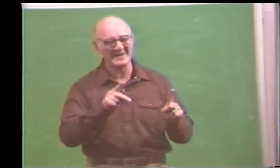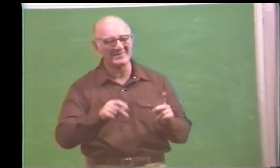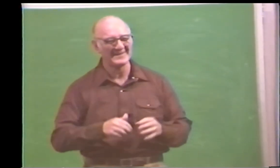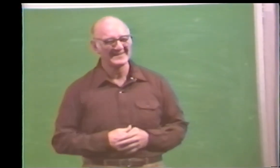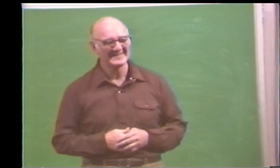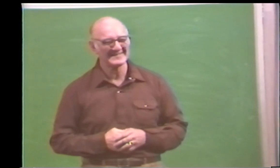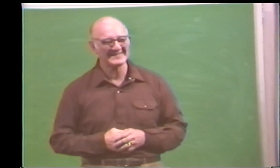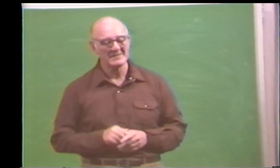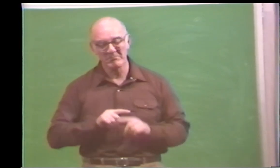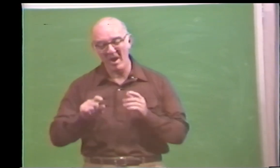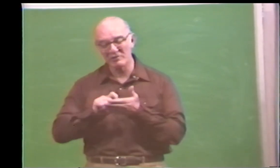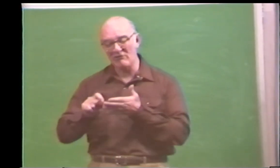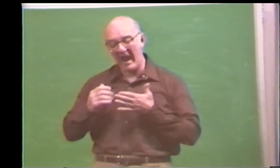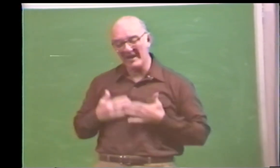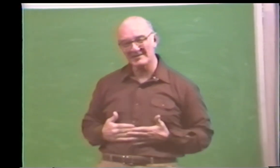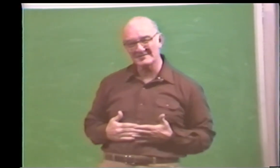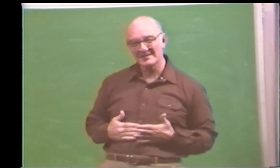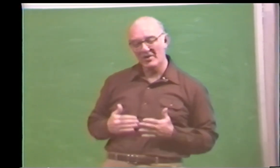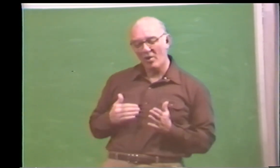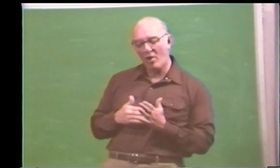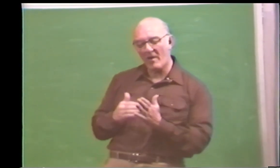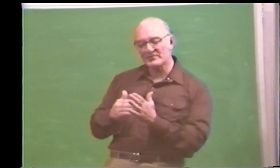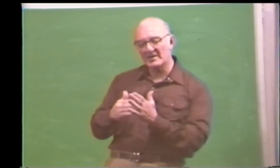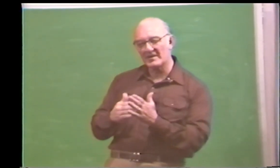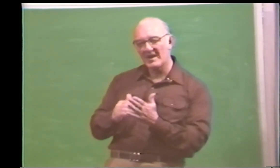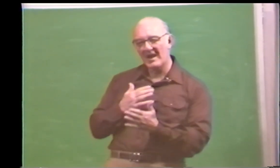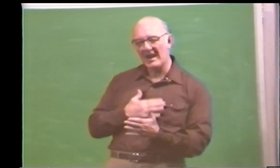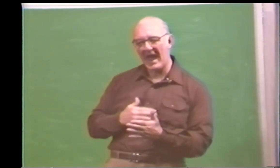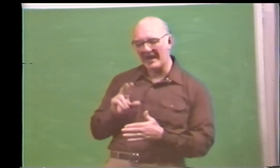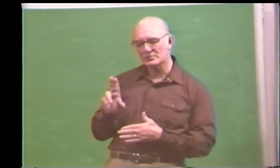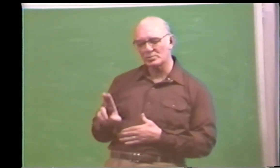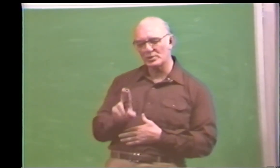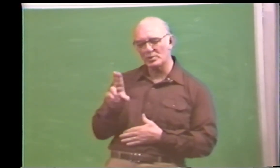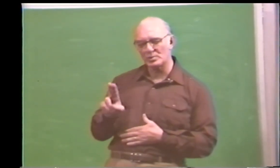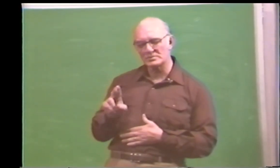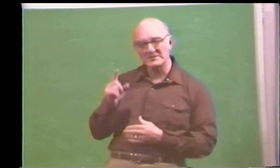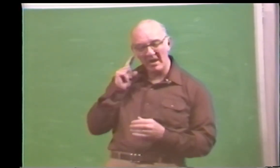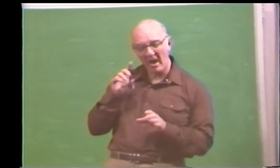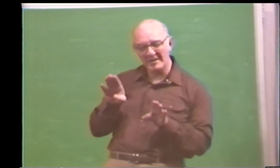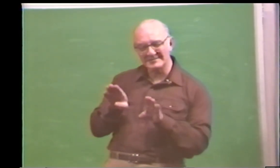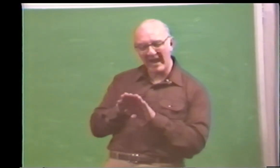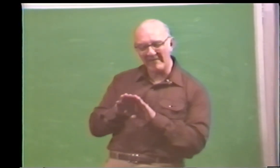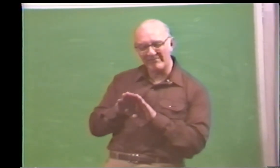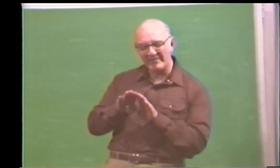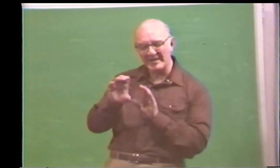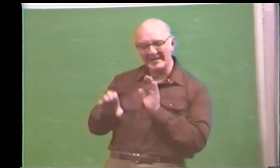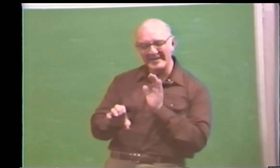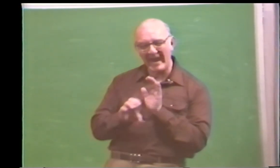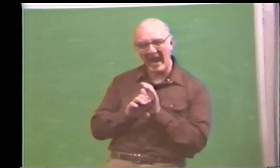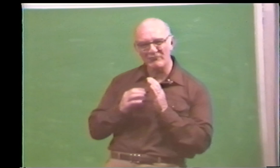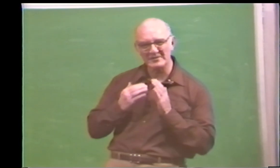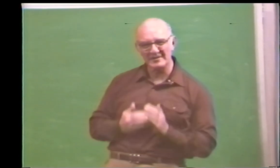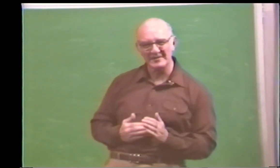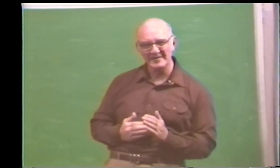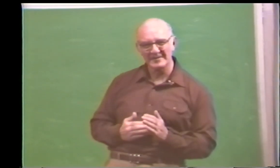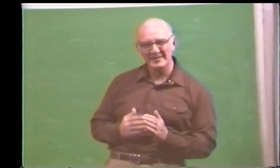people. But writers often like to use a deaf character